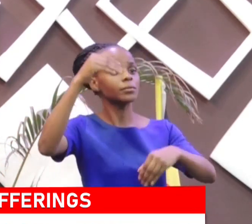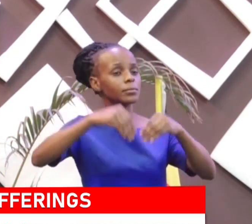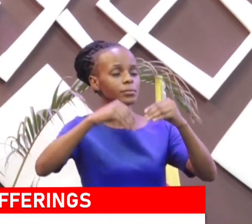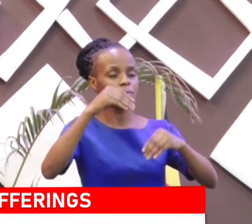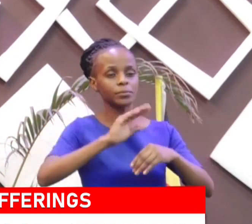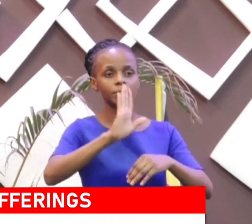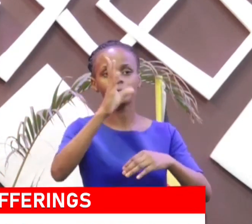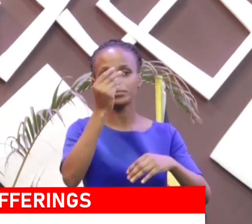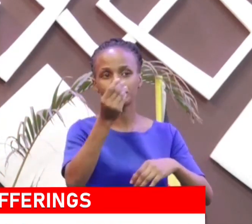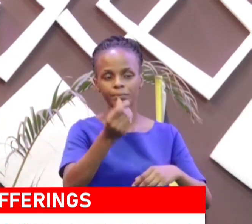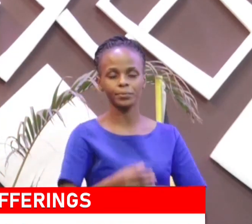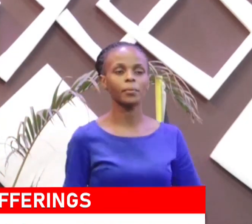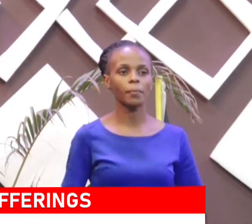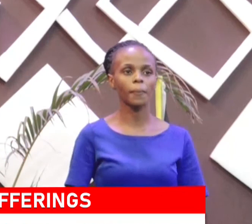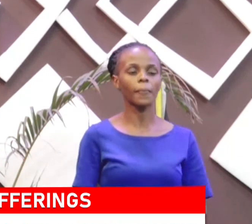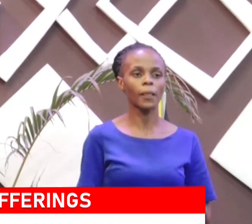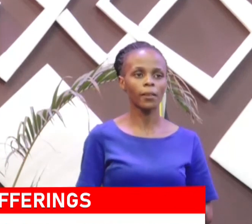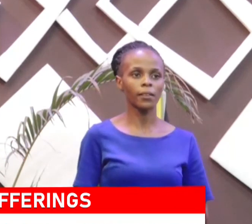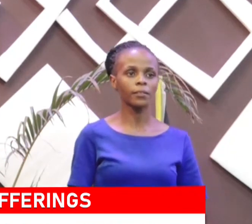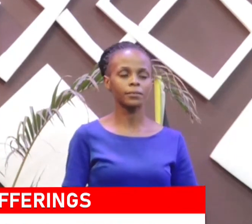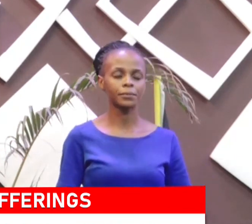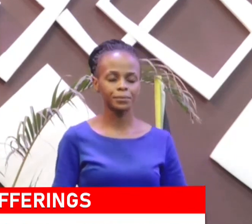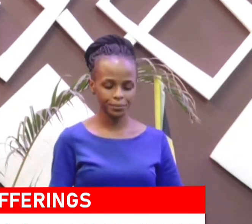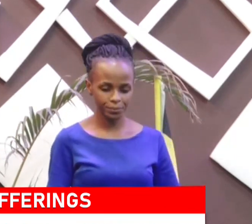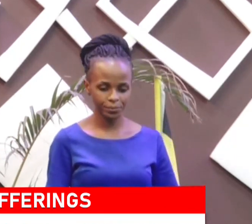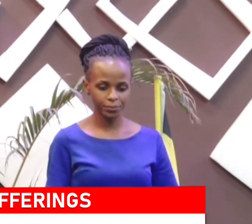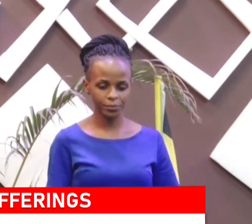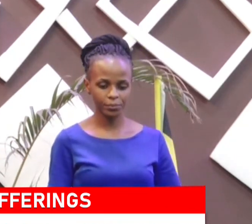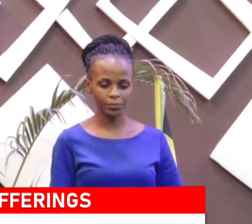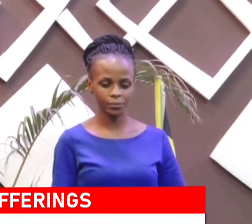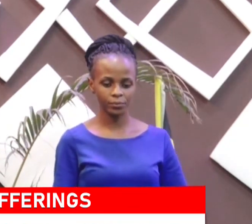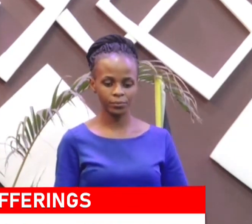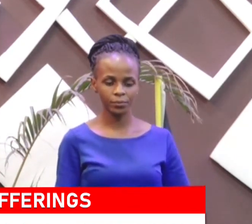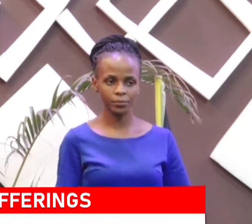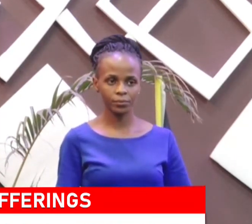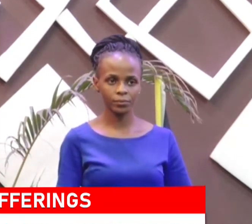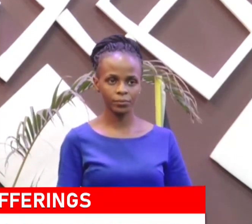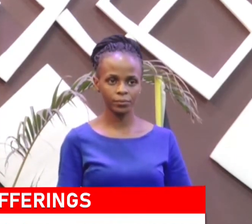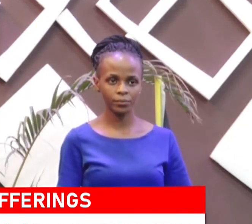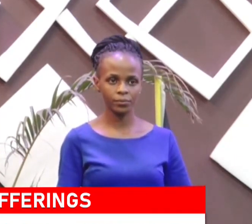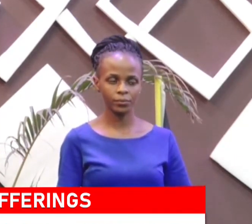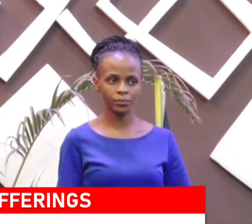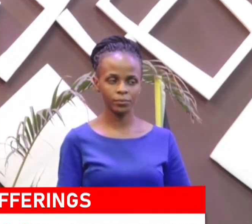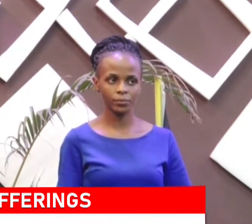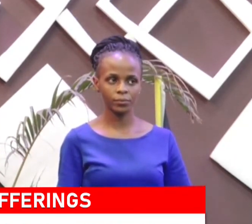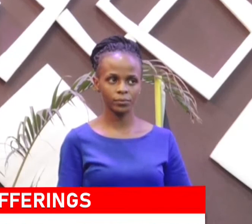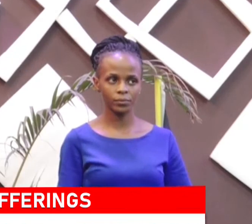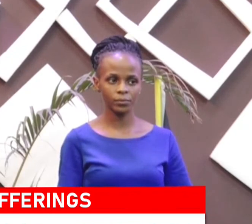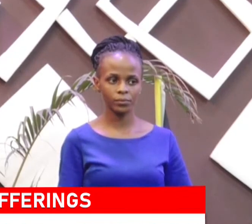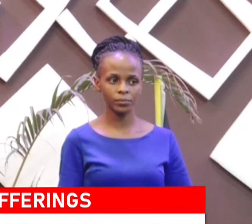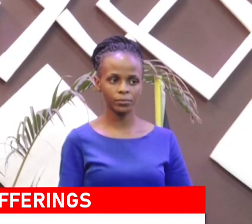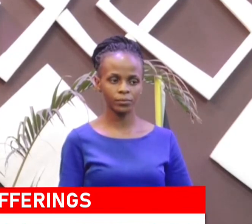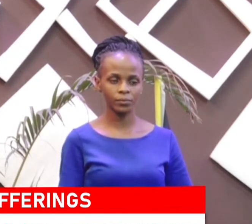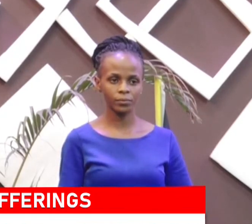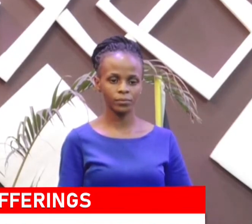It would be good for you to note down these numbers and have them, I think, in your notebook such that at any time when you want to give in your offering, you can do